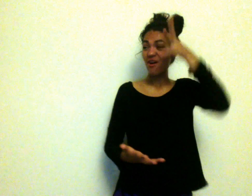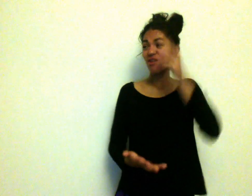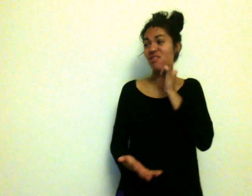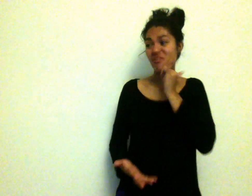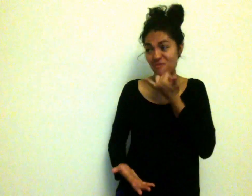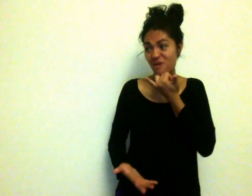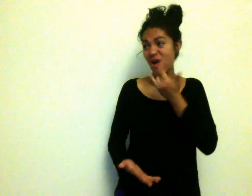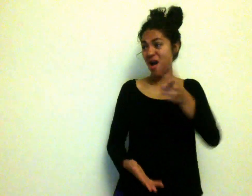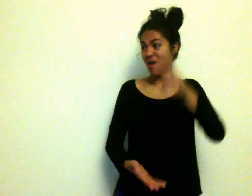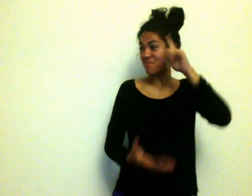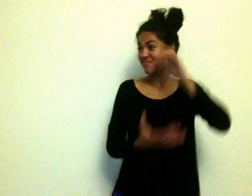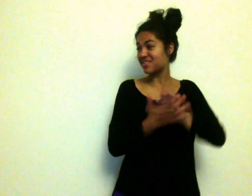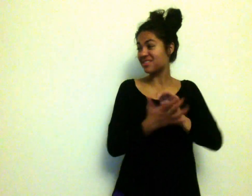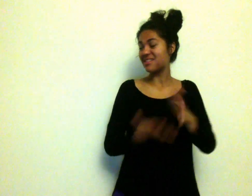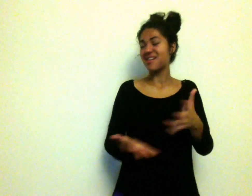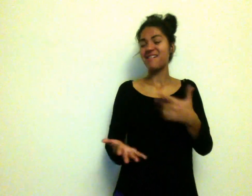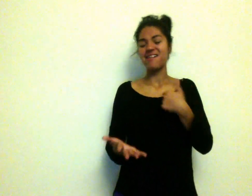And he said, can I ask you one question?